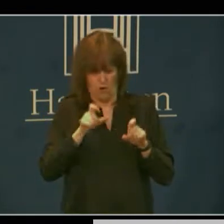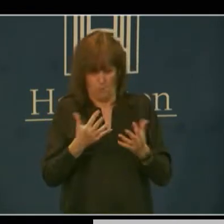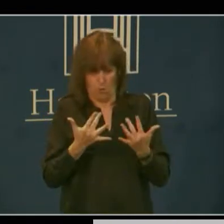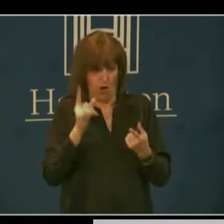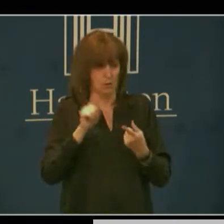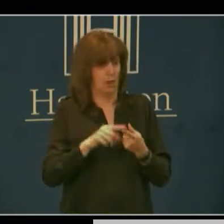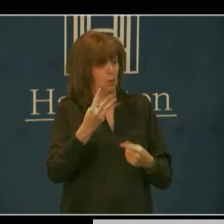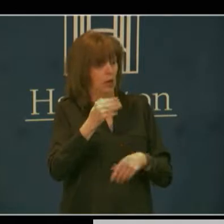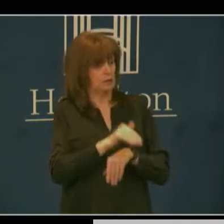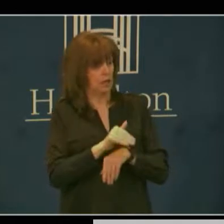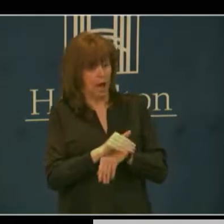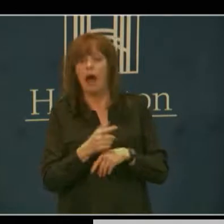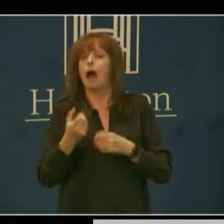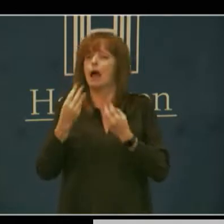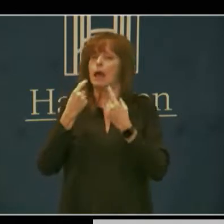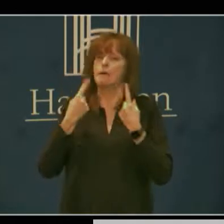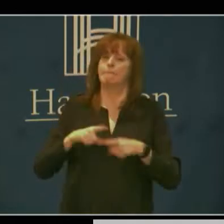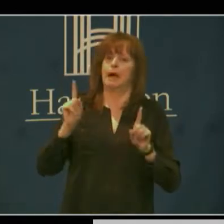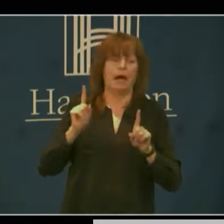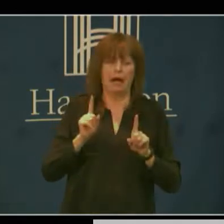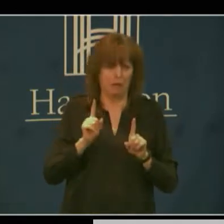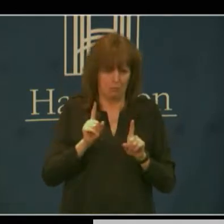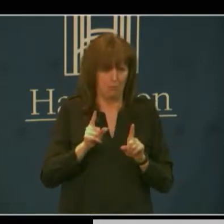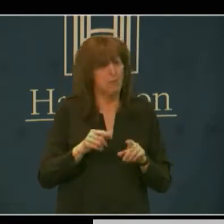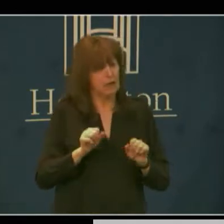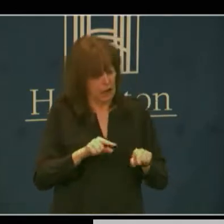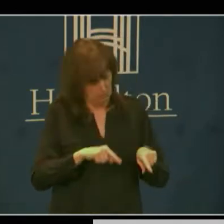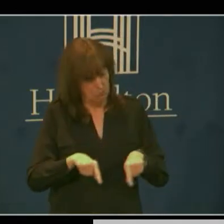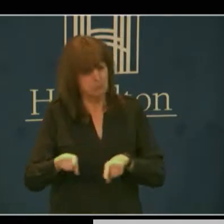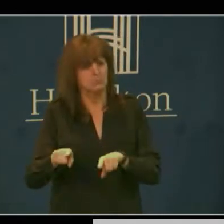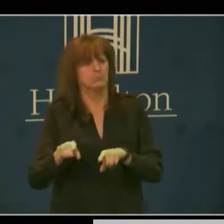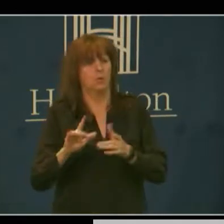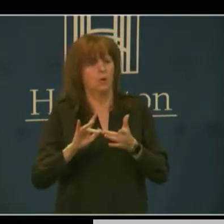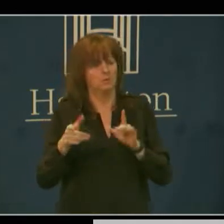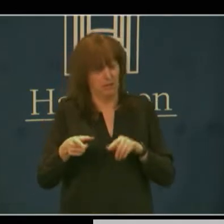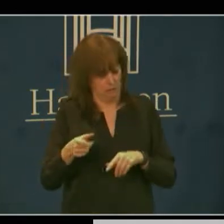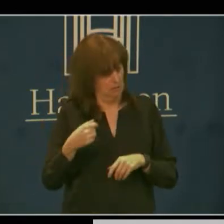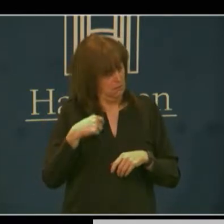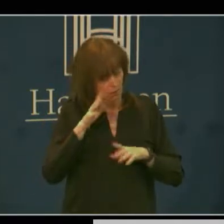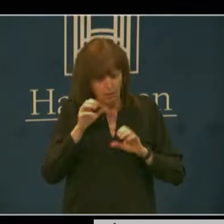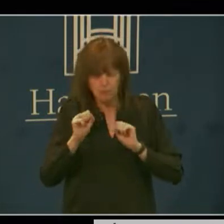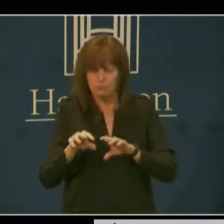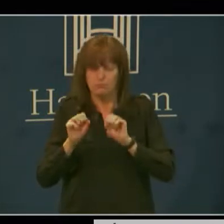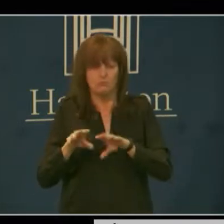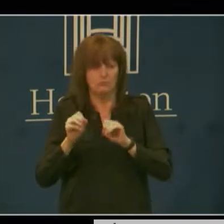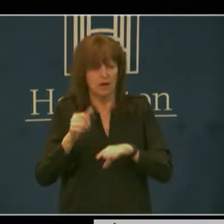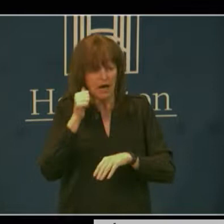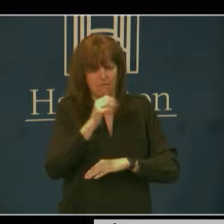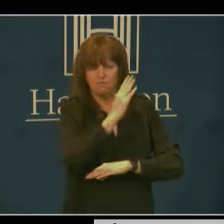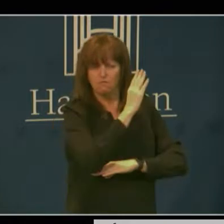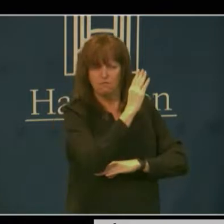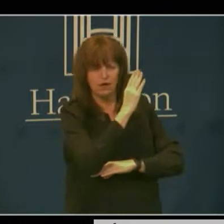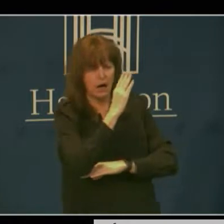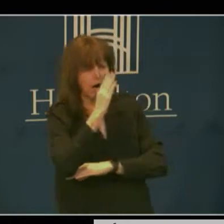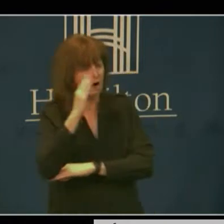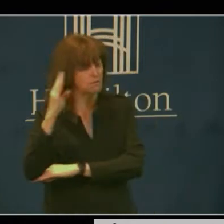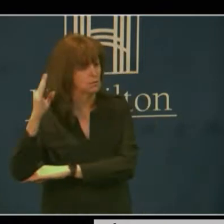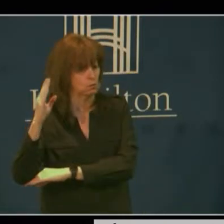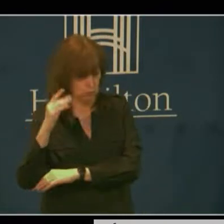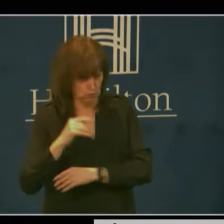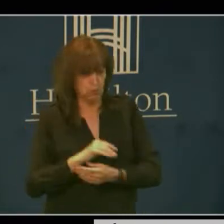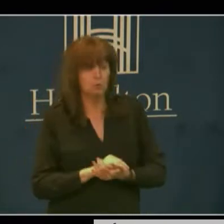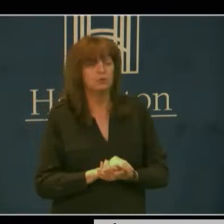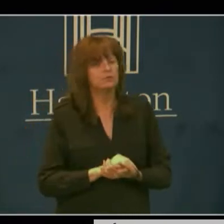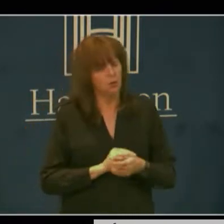the website. We're updating it at around midday each day with kind of what's gone on in the previous 24